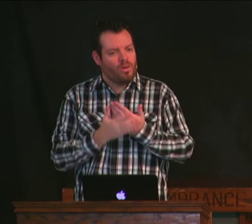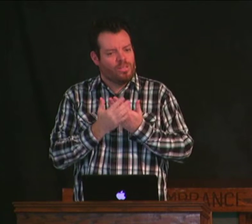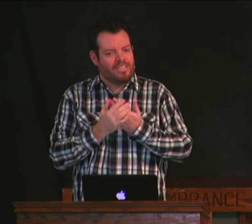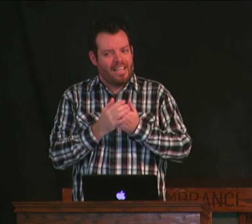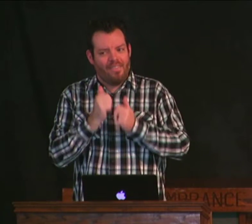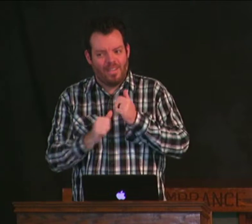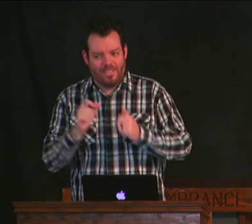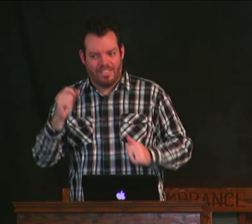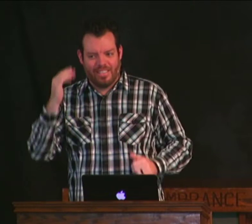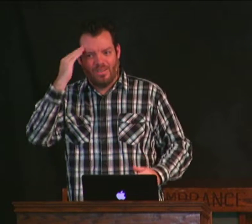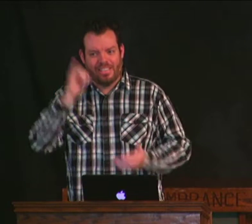Almost every Christian knows that.